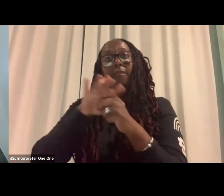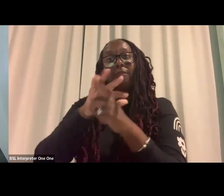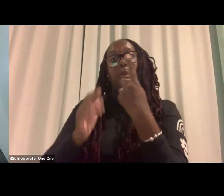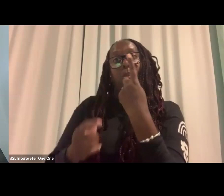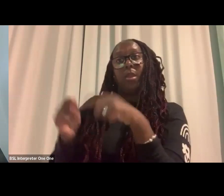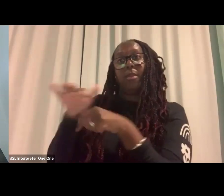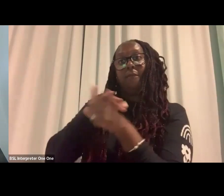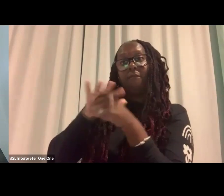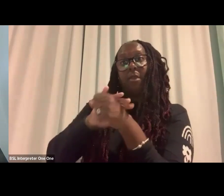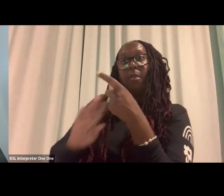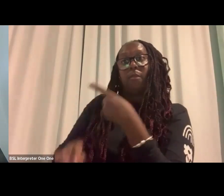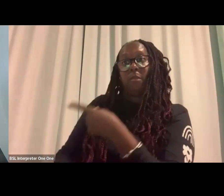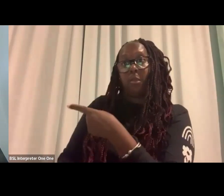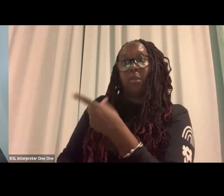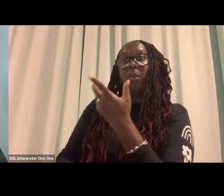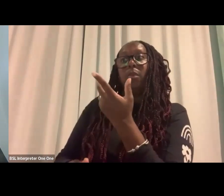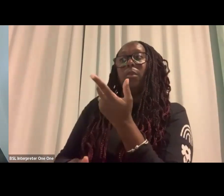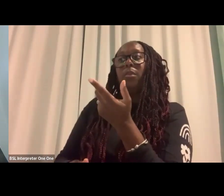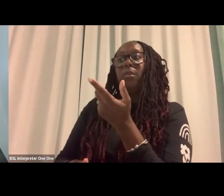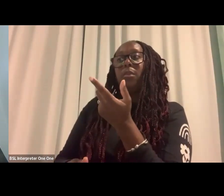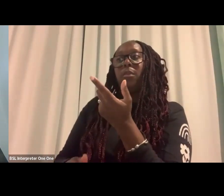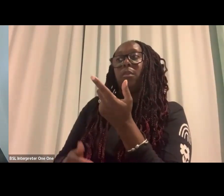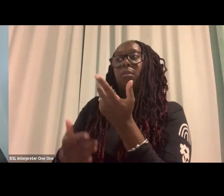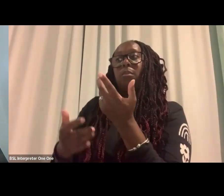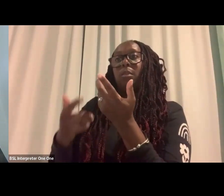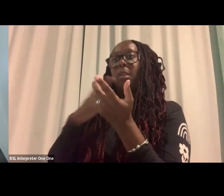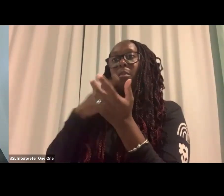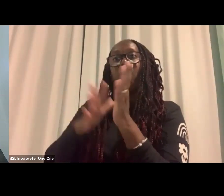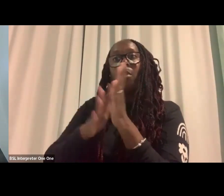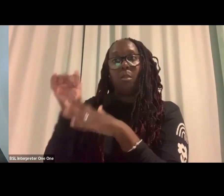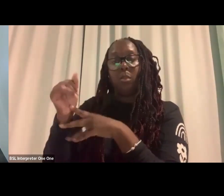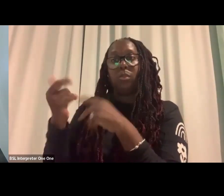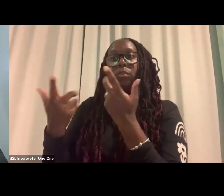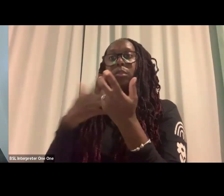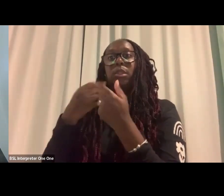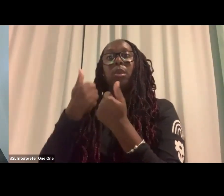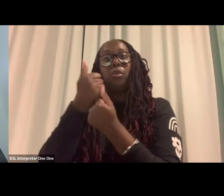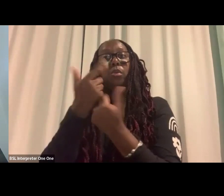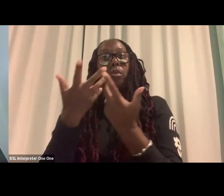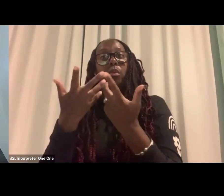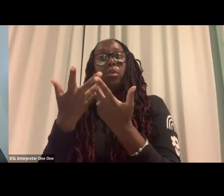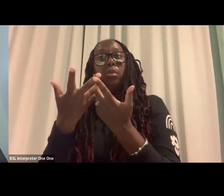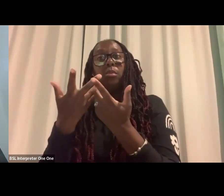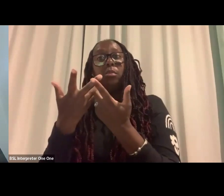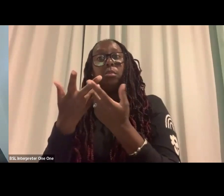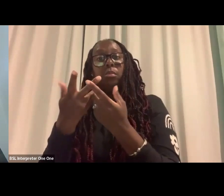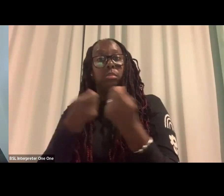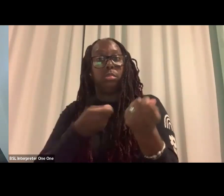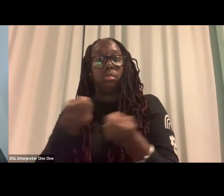and conservation of culture, and good governance.